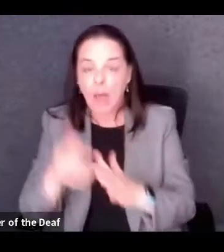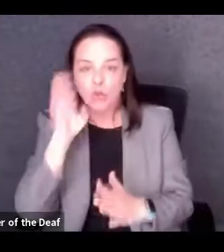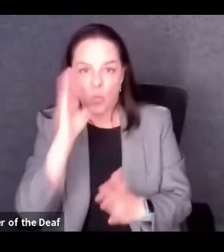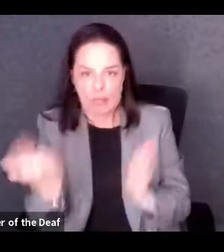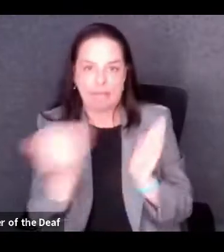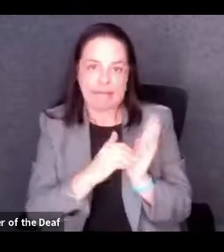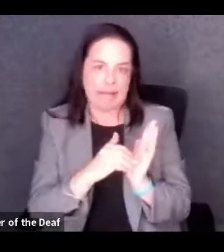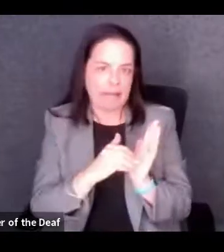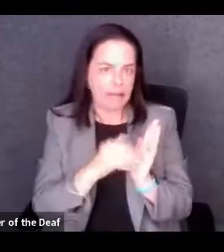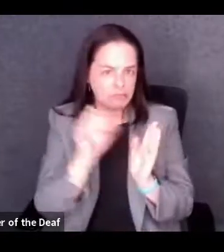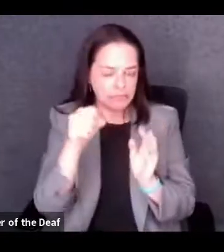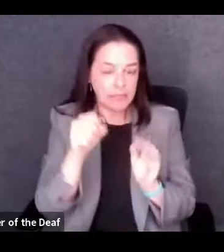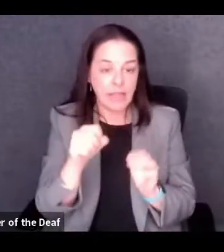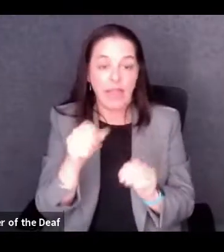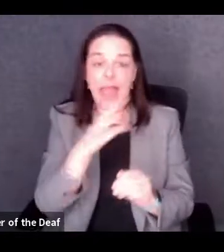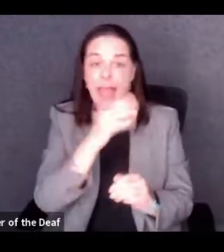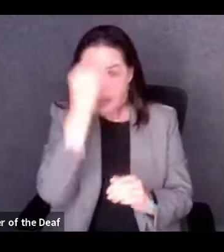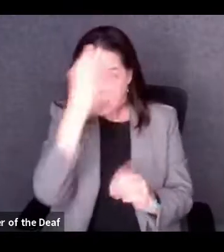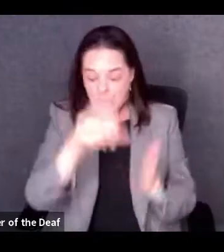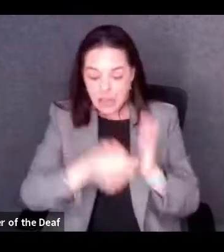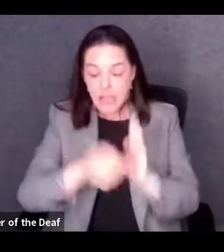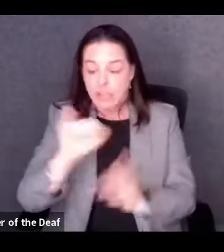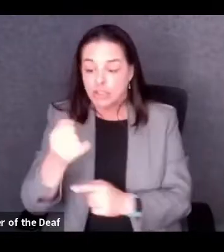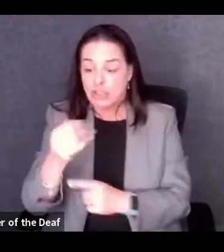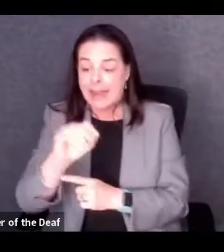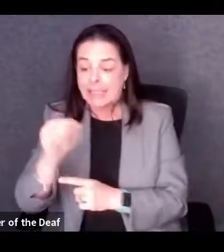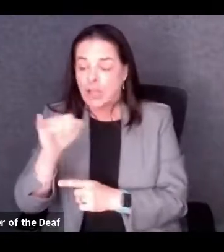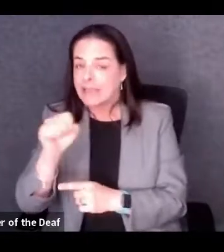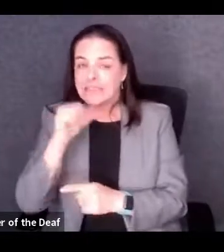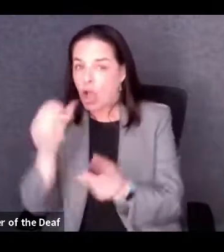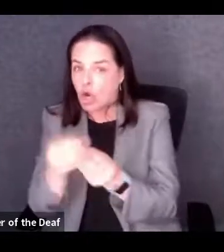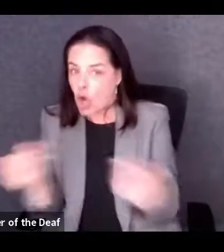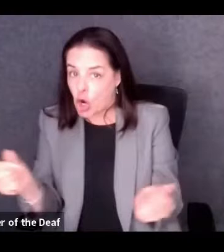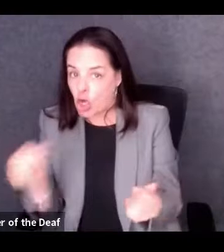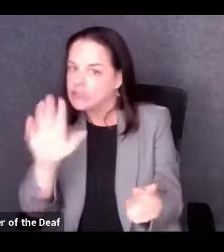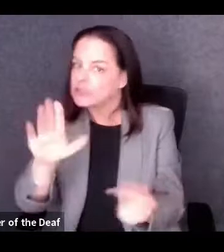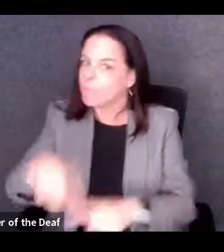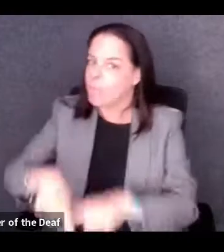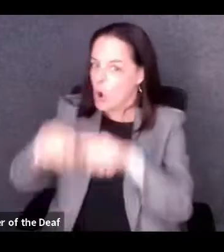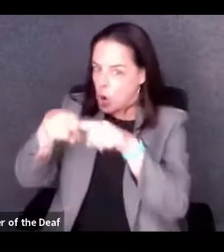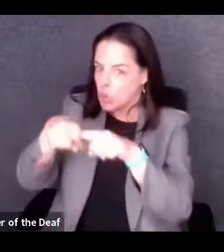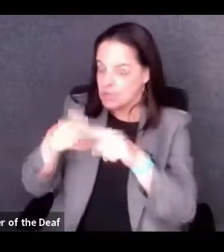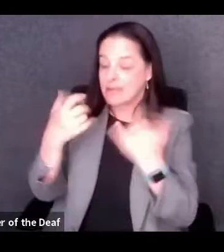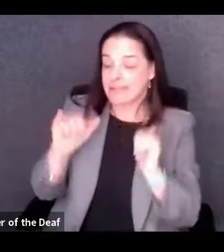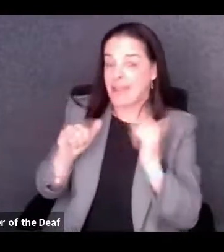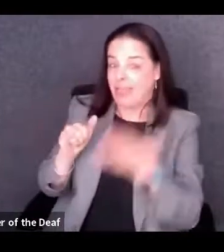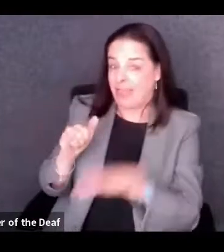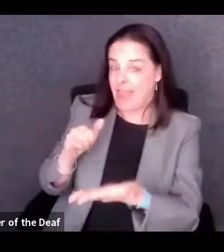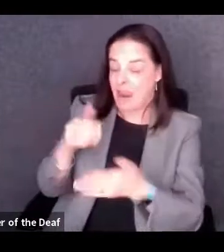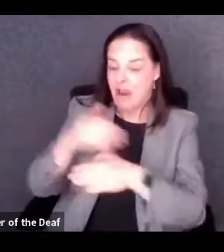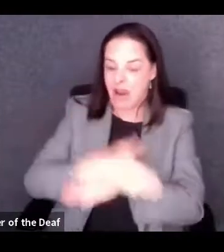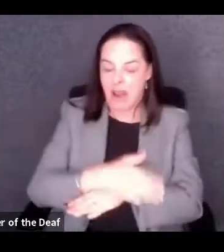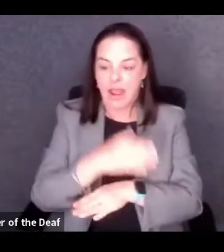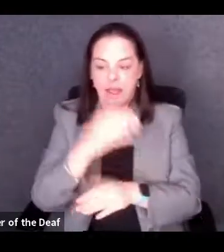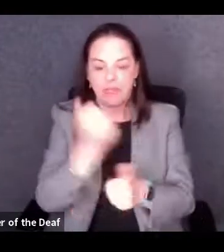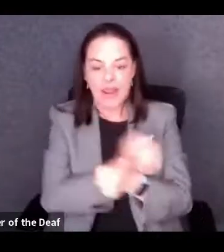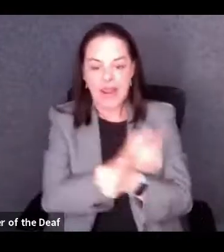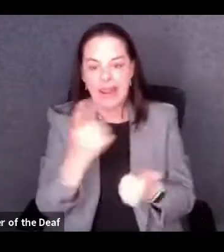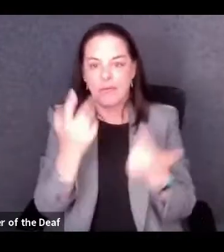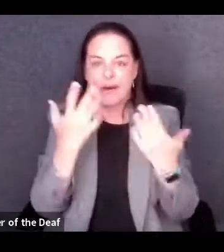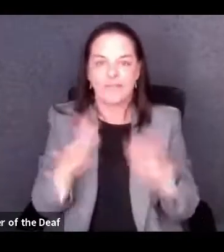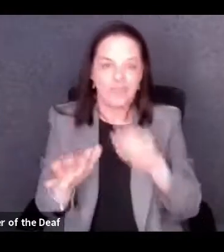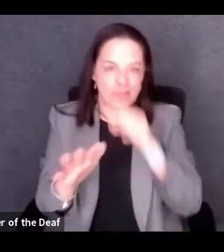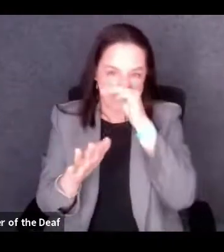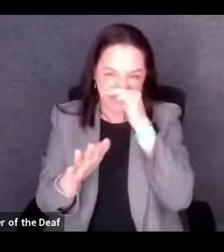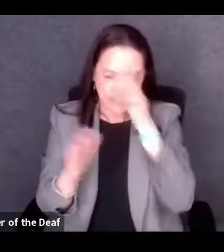want to reiterate that J&J is not gone, it's on a pause. It's still there. So once everybody finishes the, cycling back